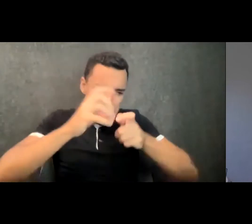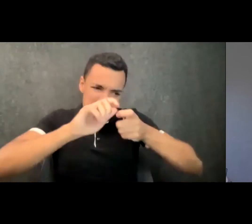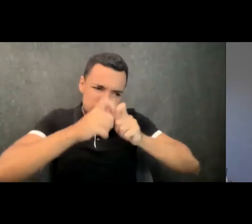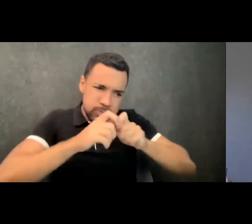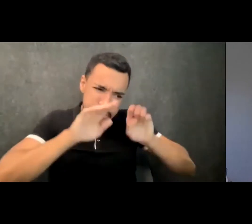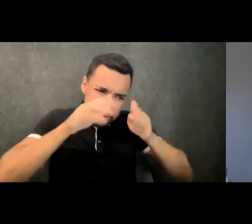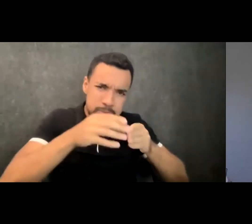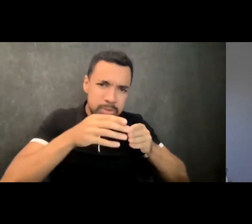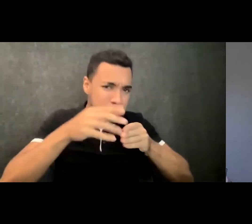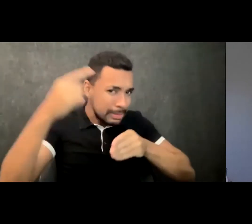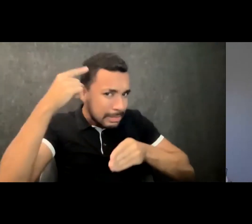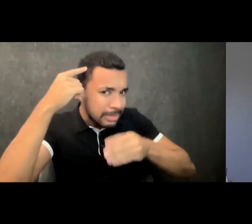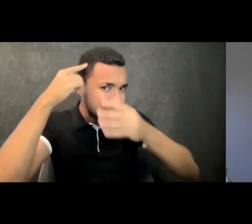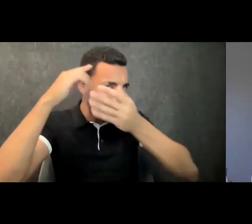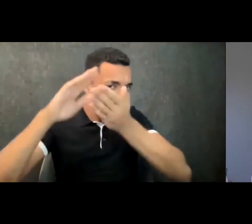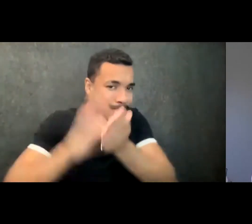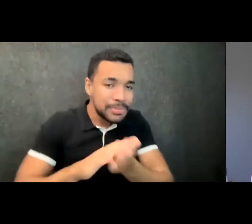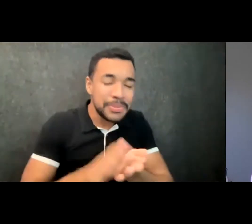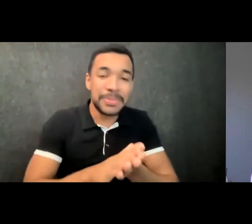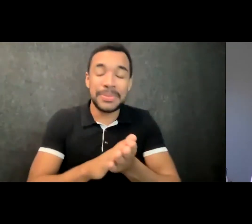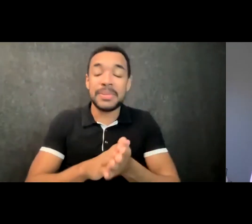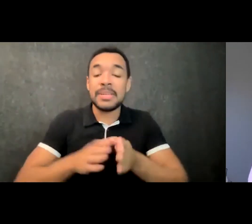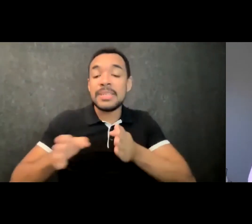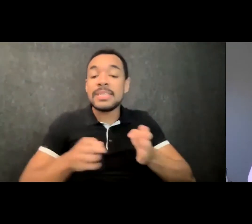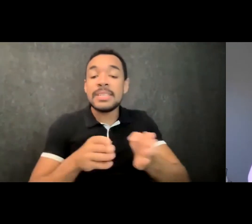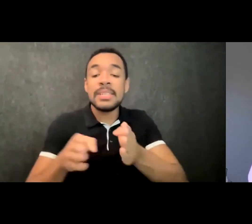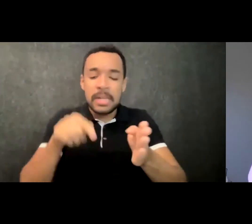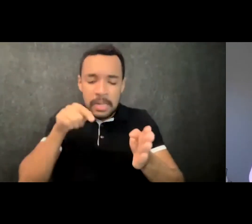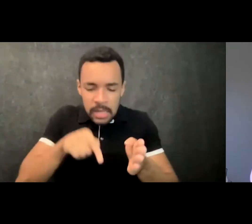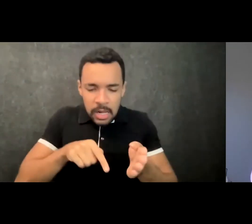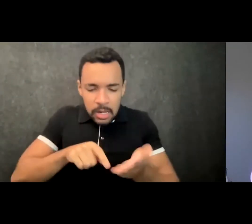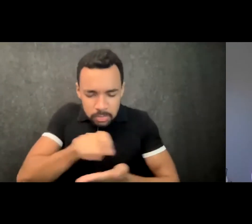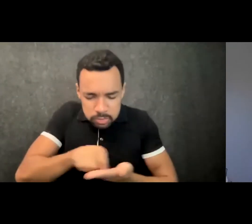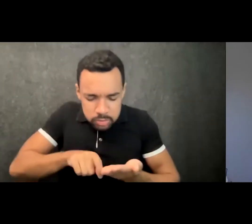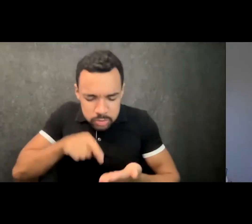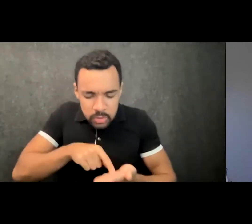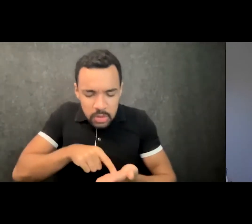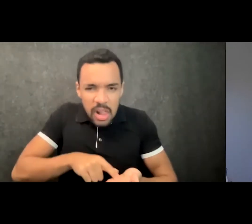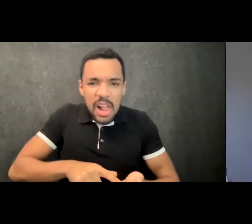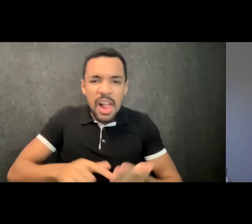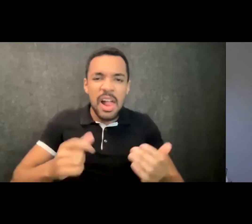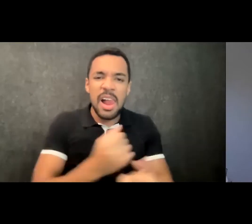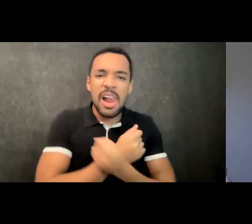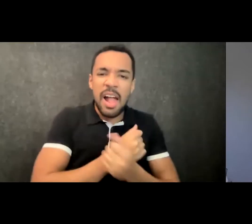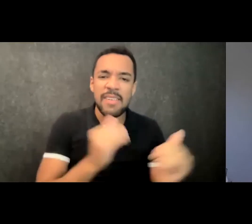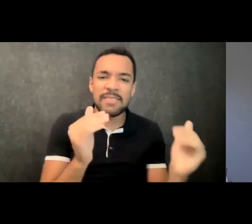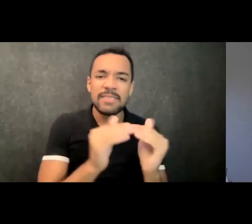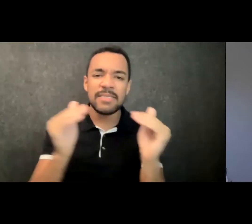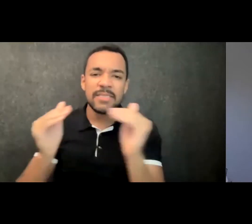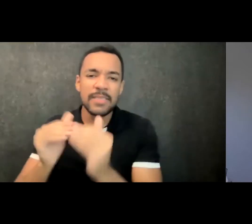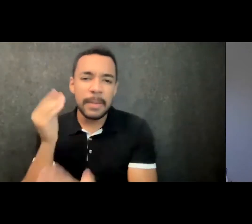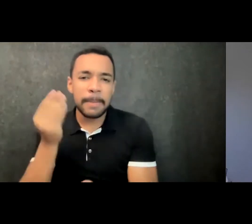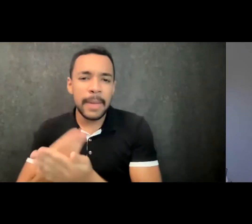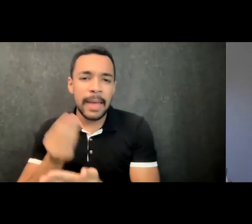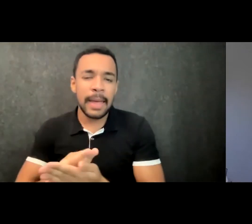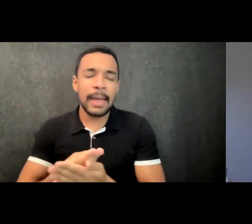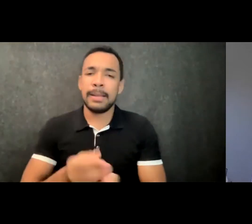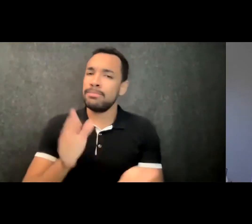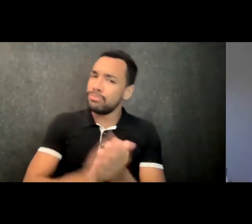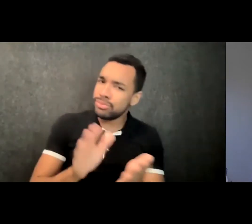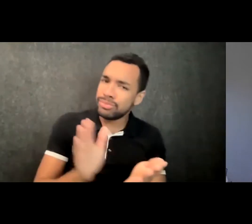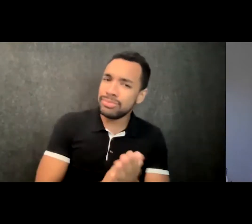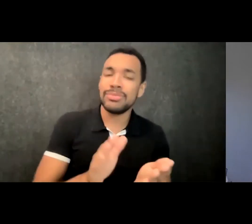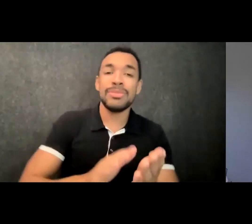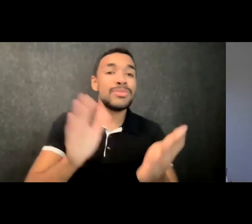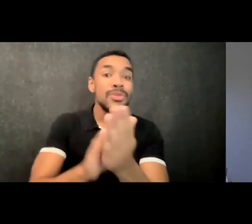to sidewalk graffiti saying love is money. Praise be to fixed mortgages and rent control.